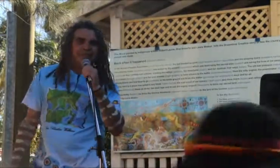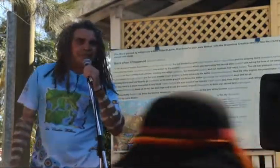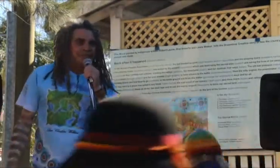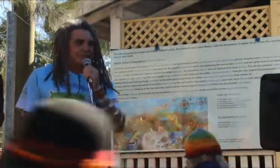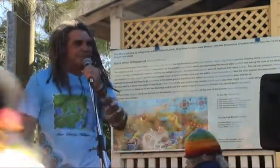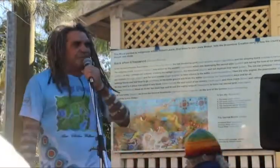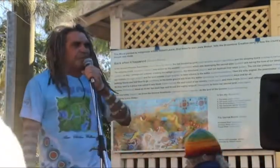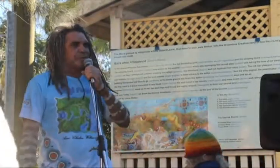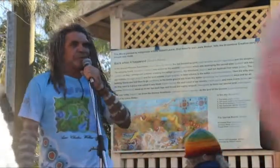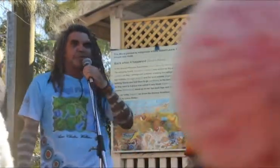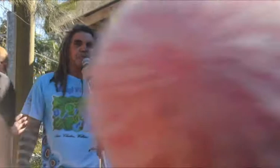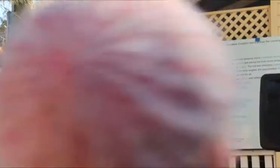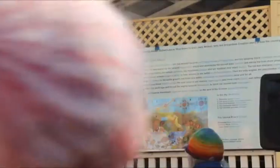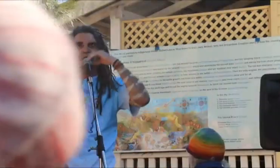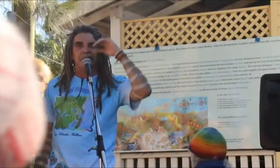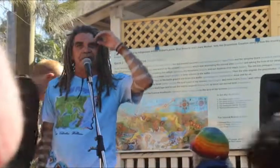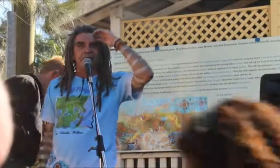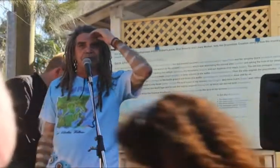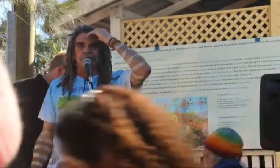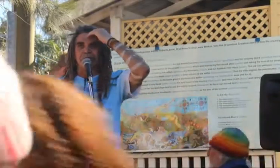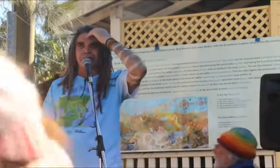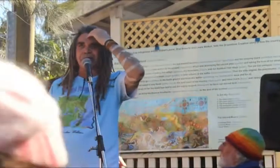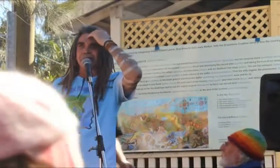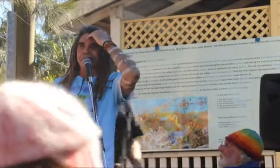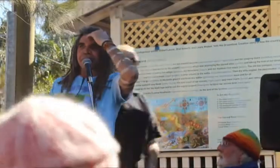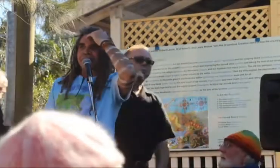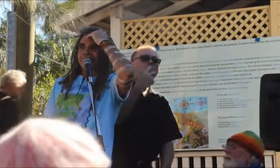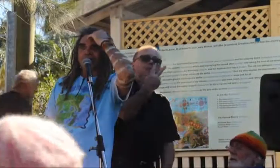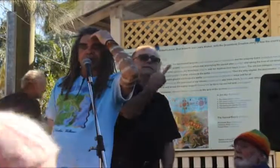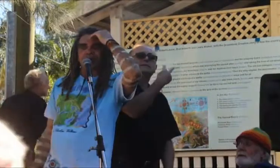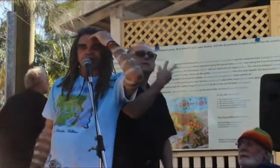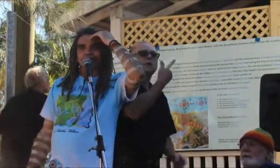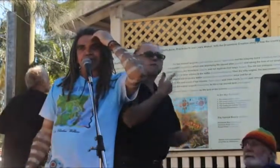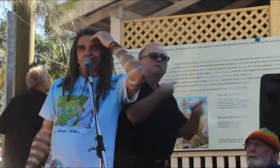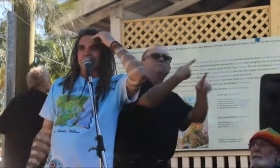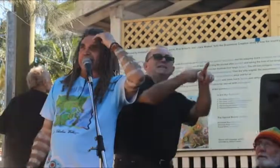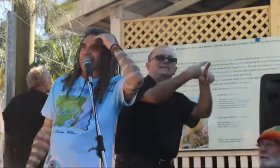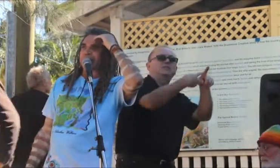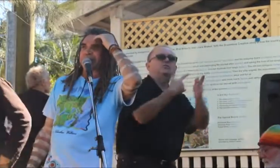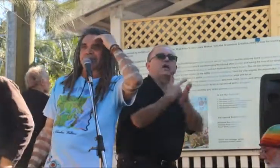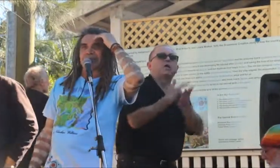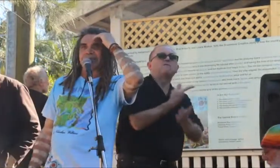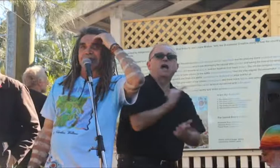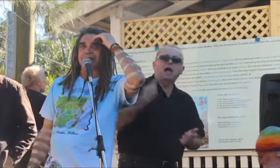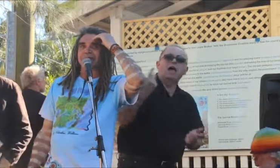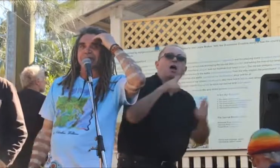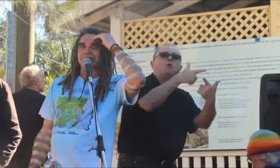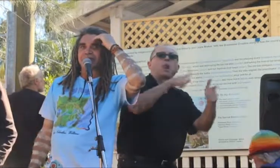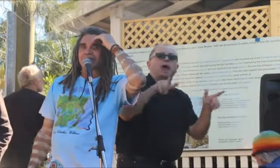Yeah, so you'll see how we put it together in English, and you'll see a lot of our language up there.